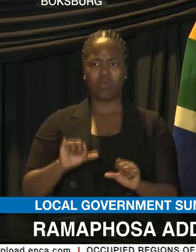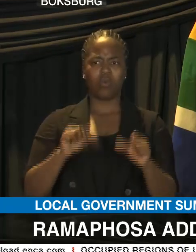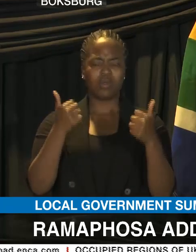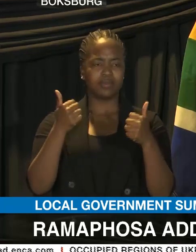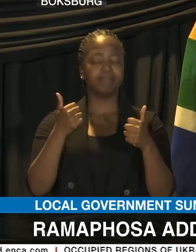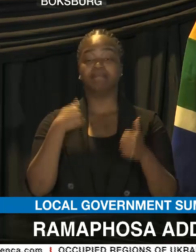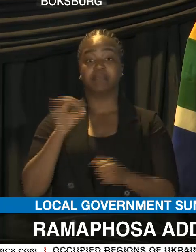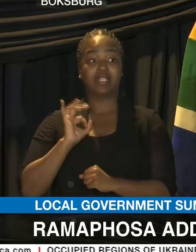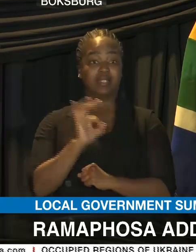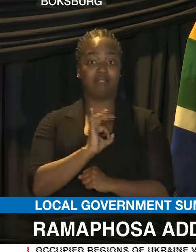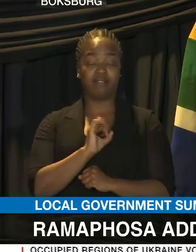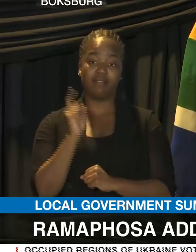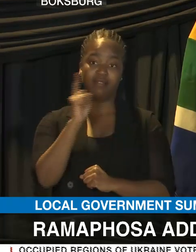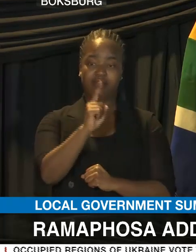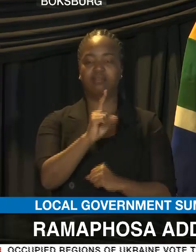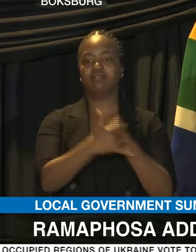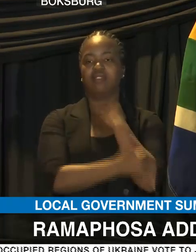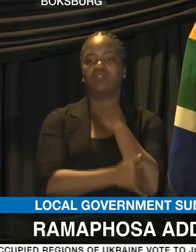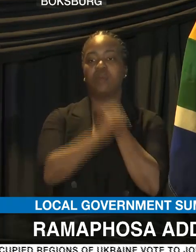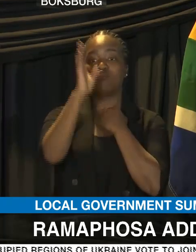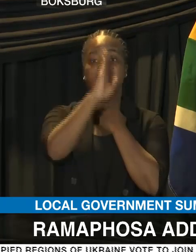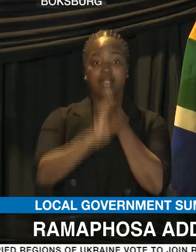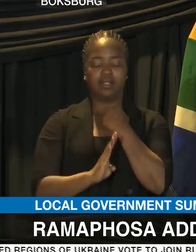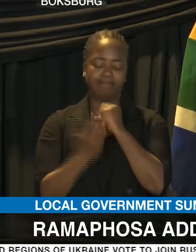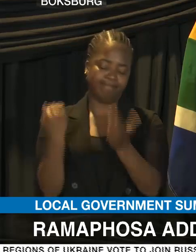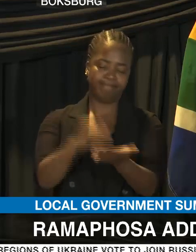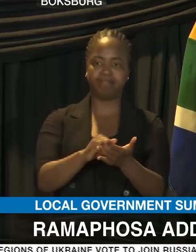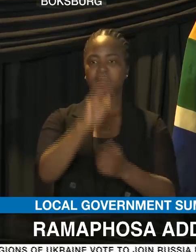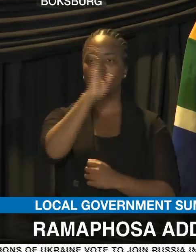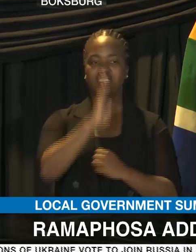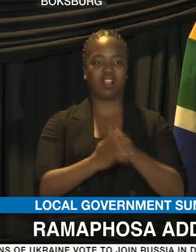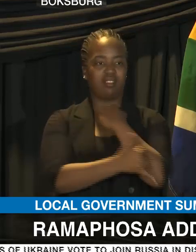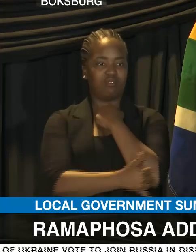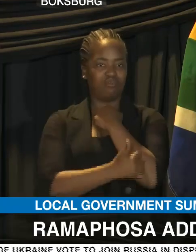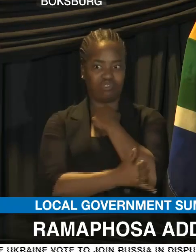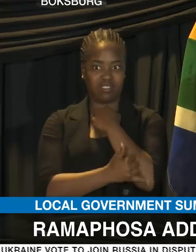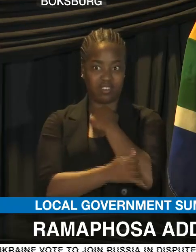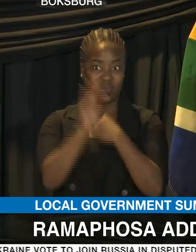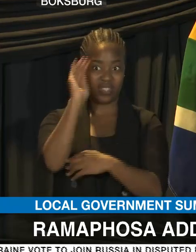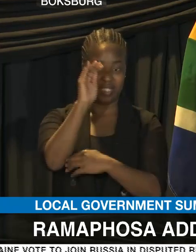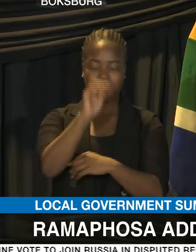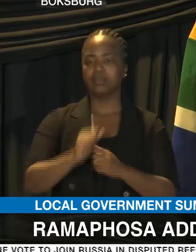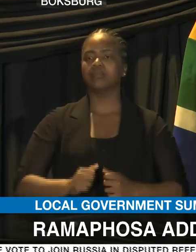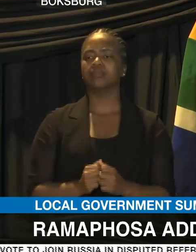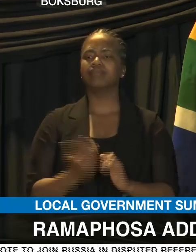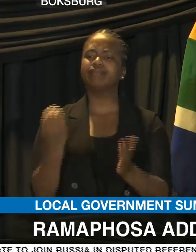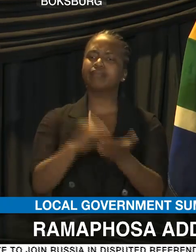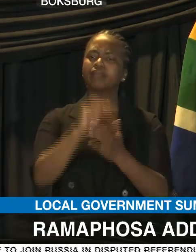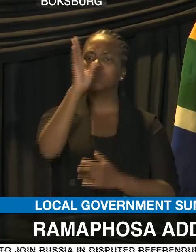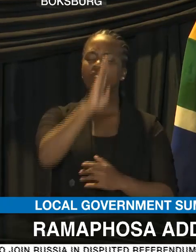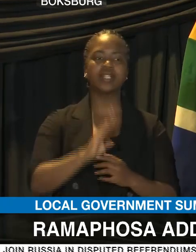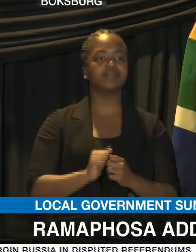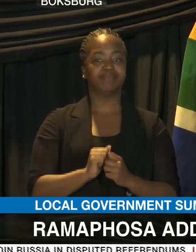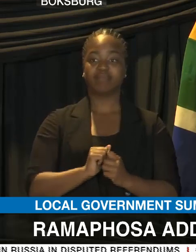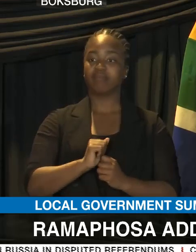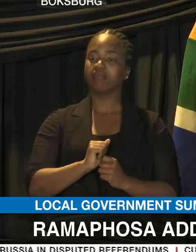its officials to Brazil. They got to Brazil. When they got to Brazil, they were met by the